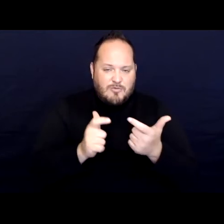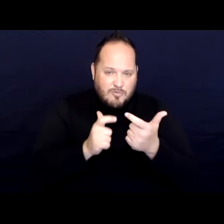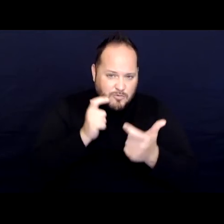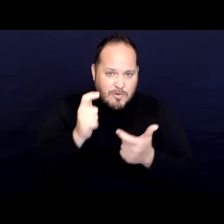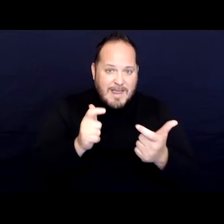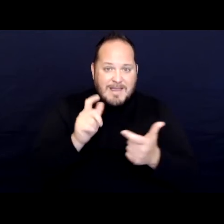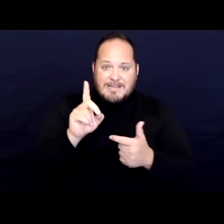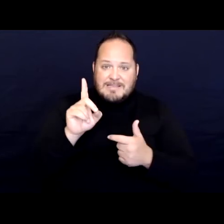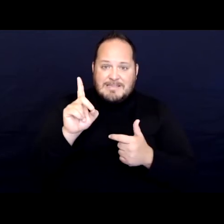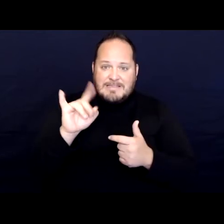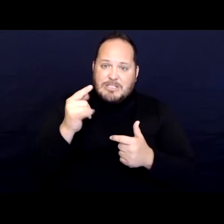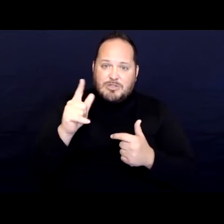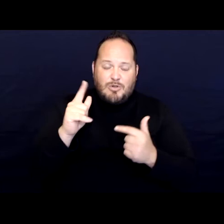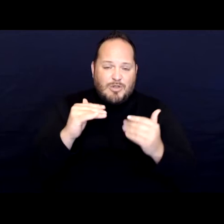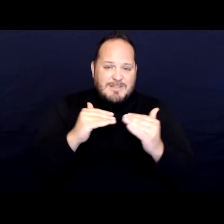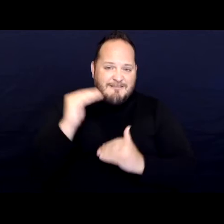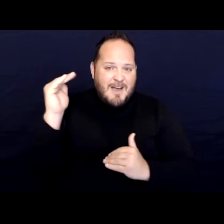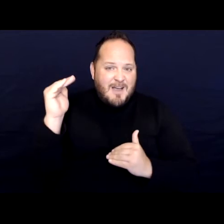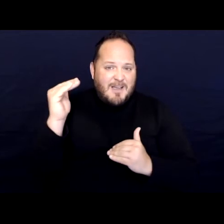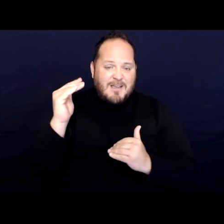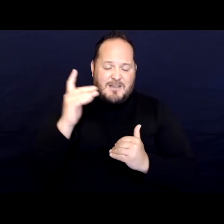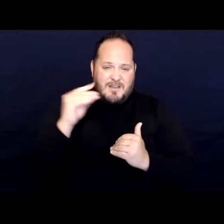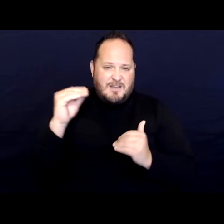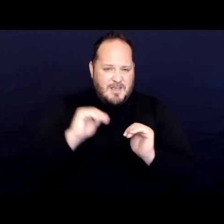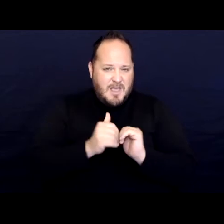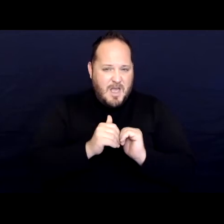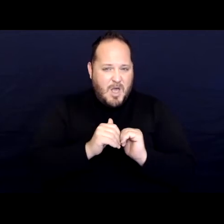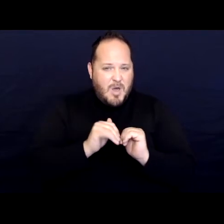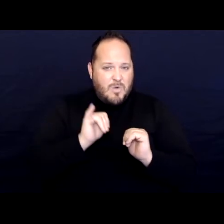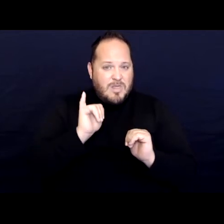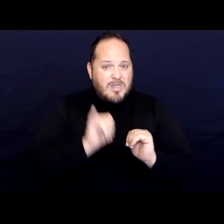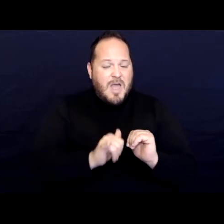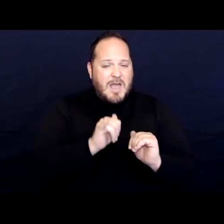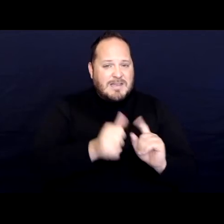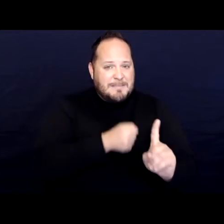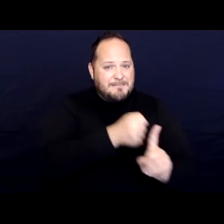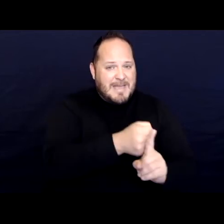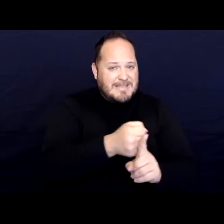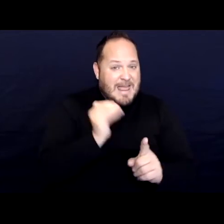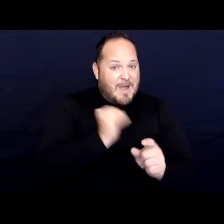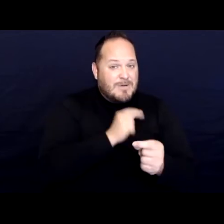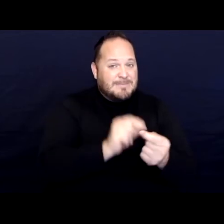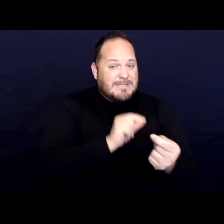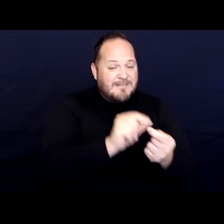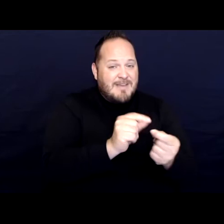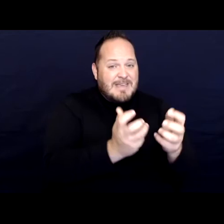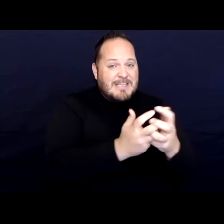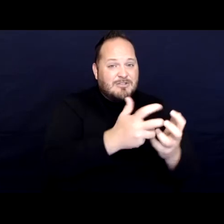digital divide, and how that impacted particularly the intersectional communities of color that we were